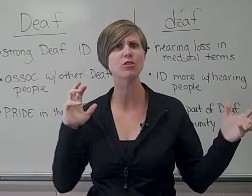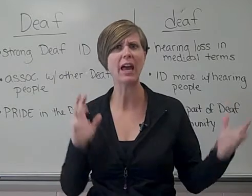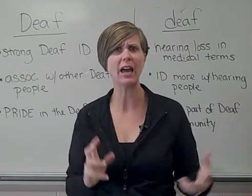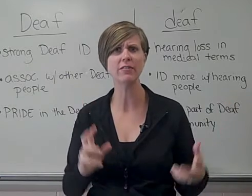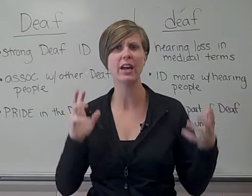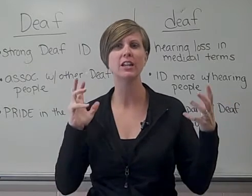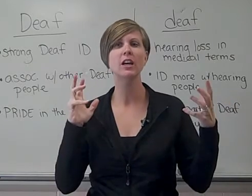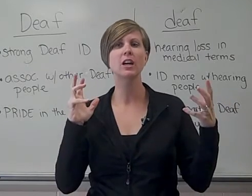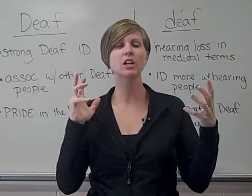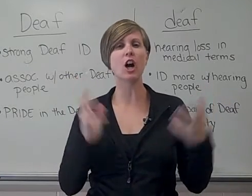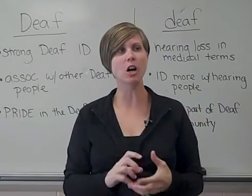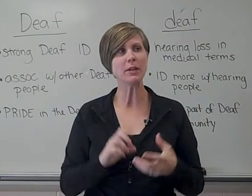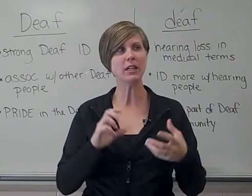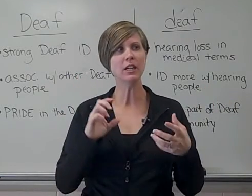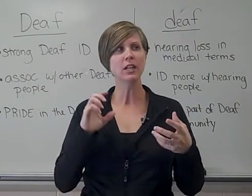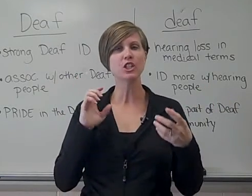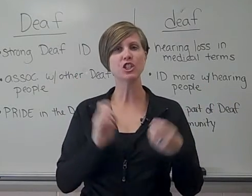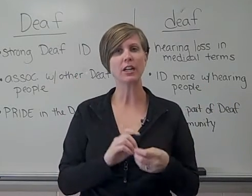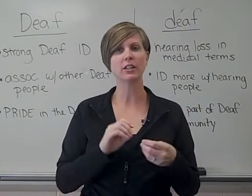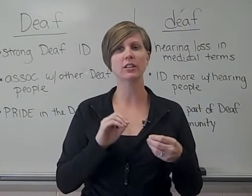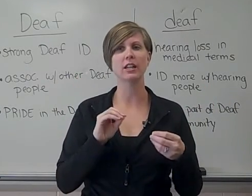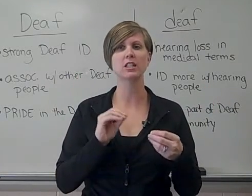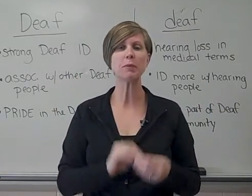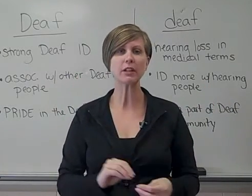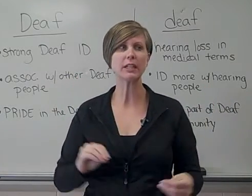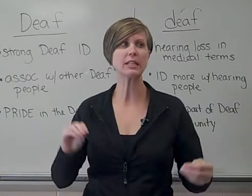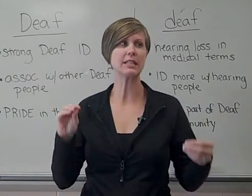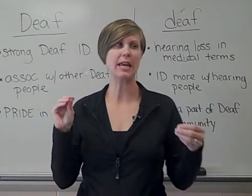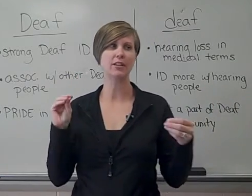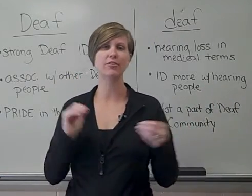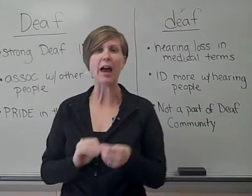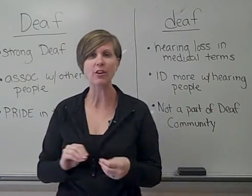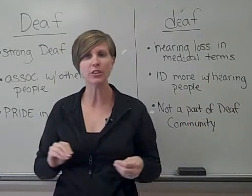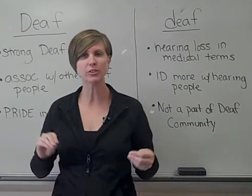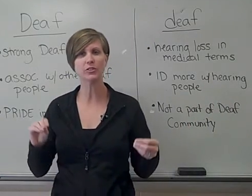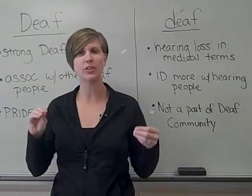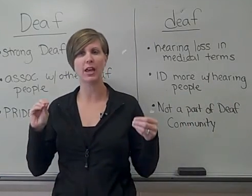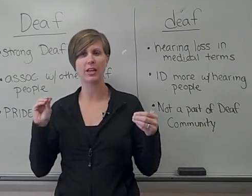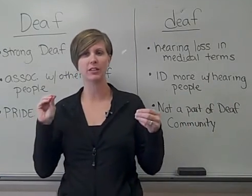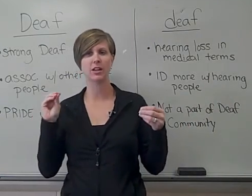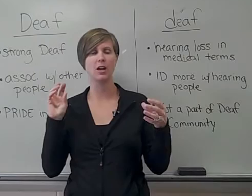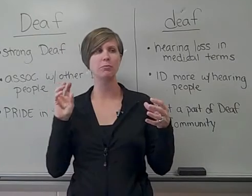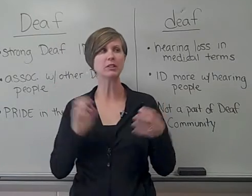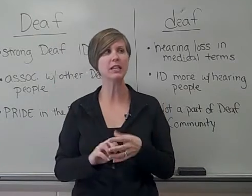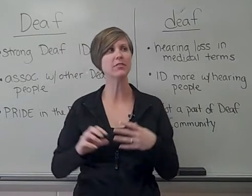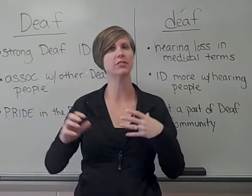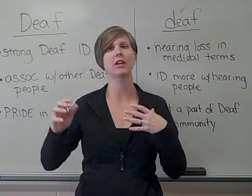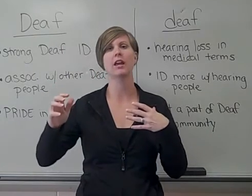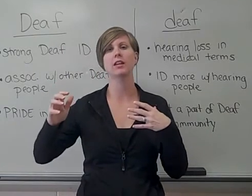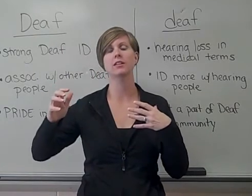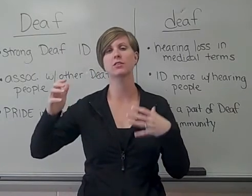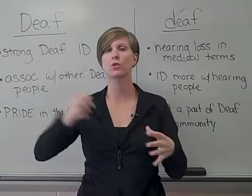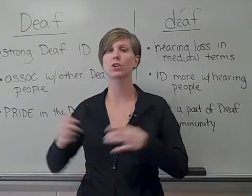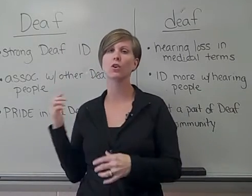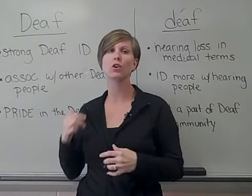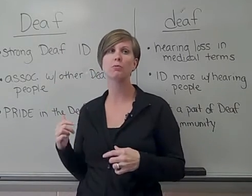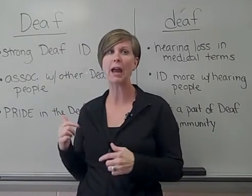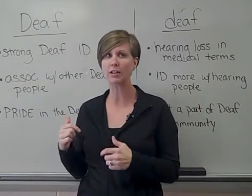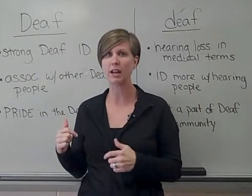you have that common shared experience and values and beliefs and historical